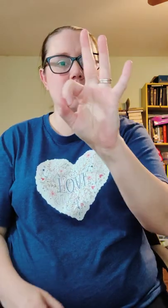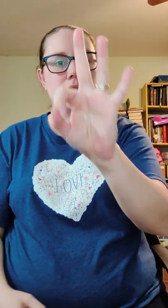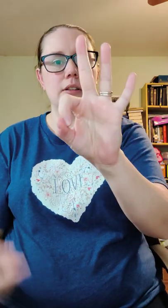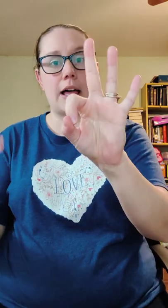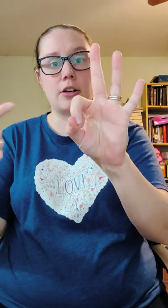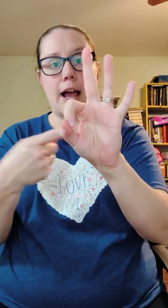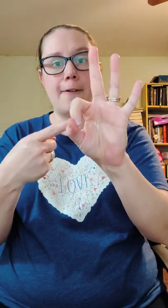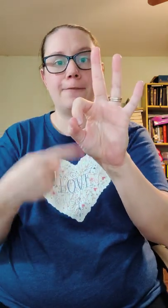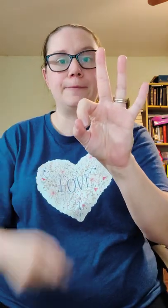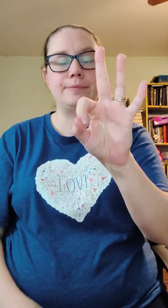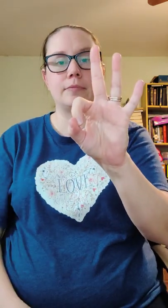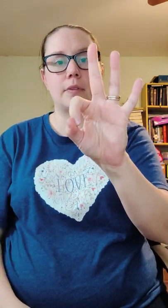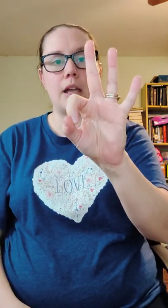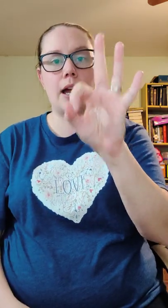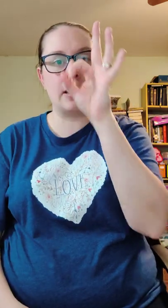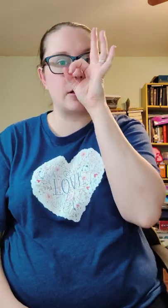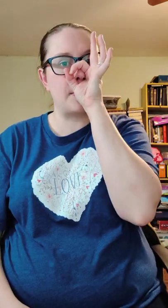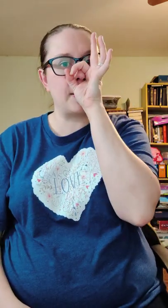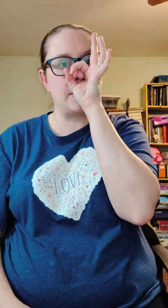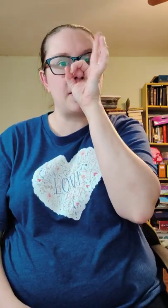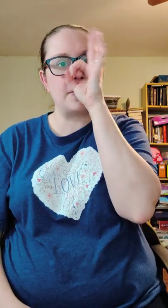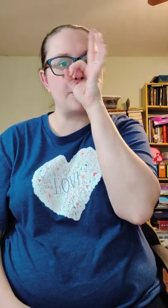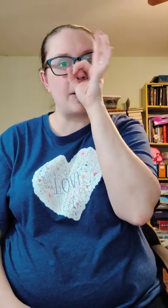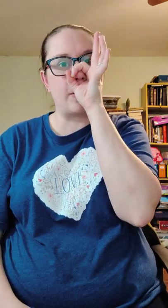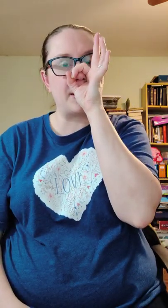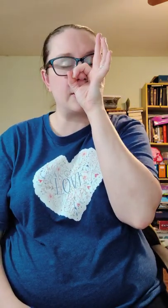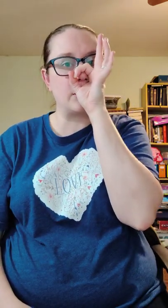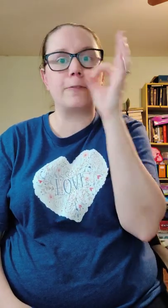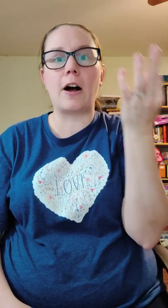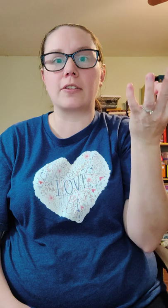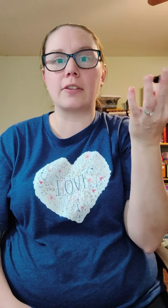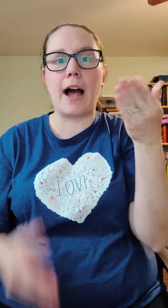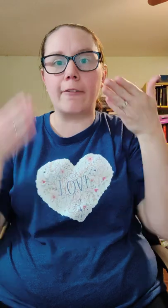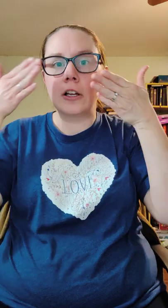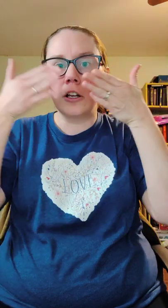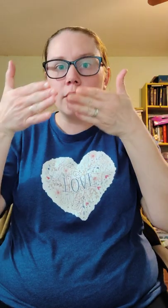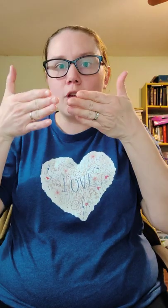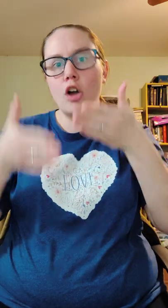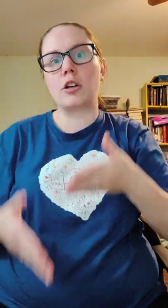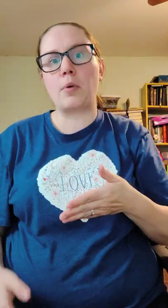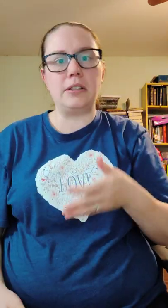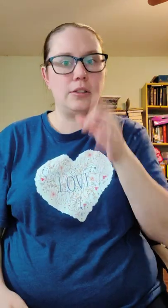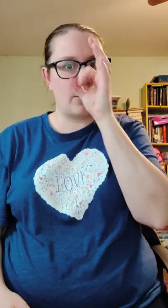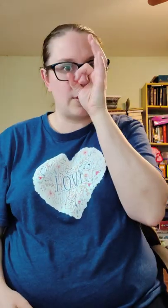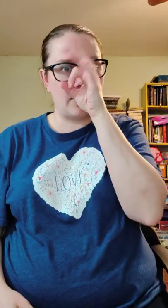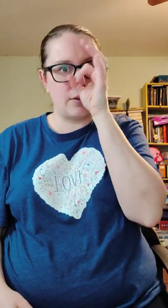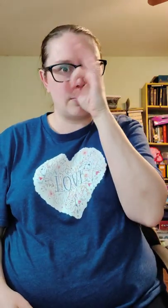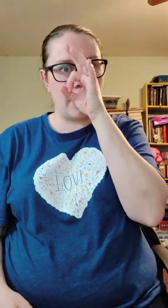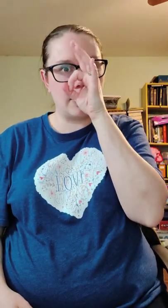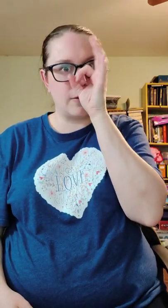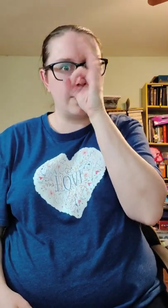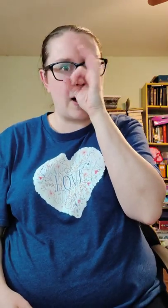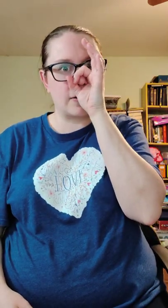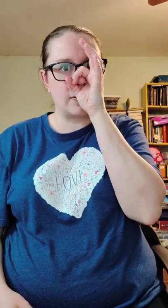this is the letter F. Okay. And you're to put it in your nose and wiggle because what do foxes have? Longer pointy noses. Right. So, fox.